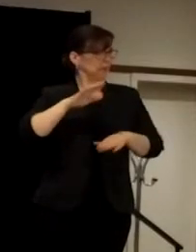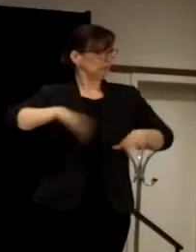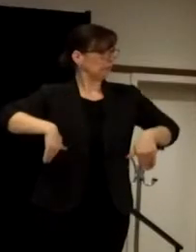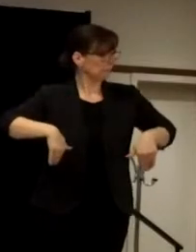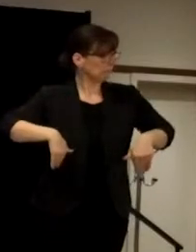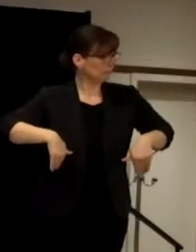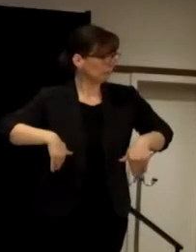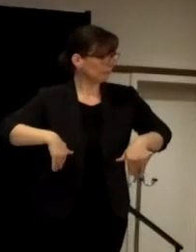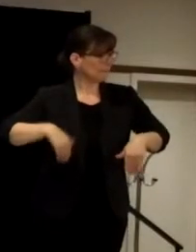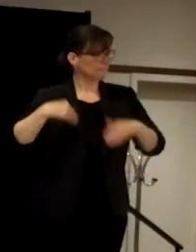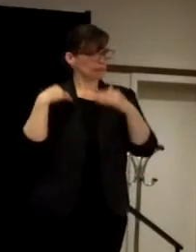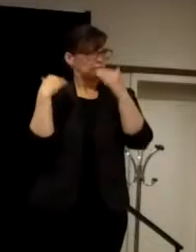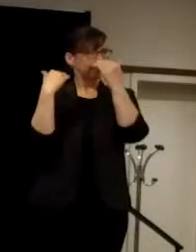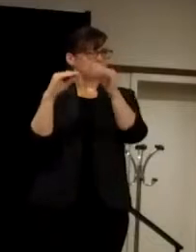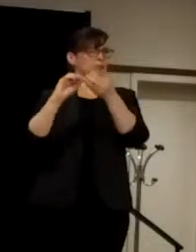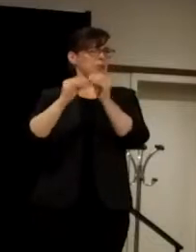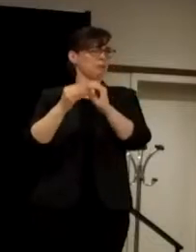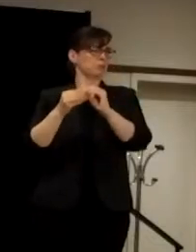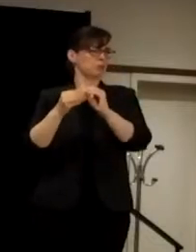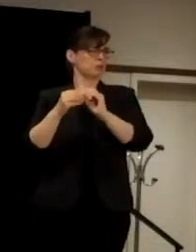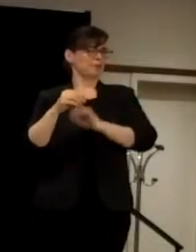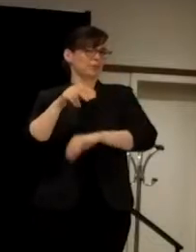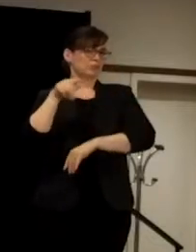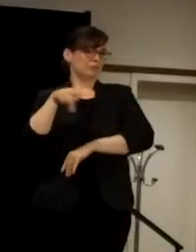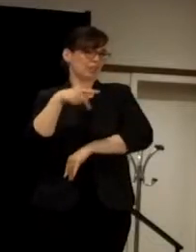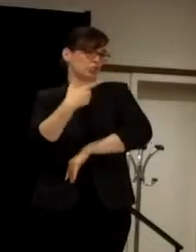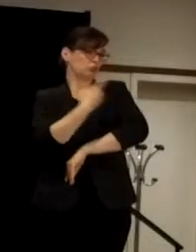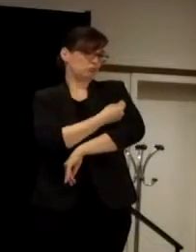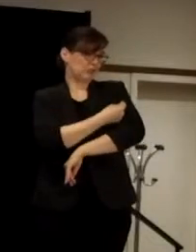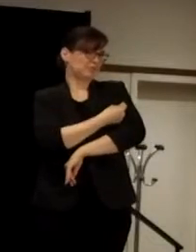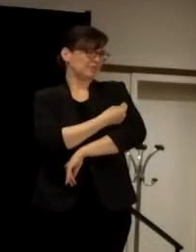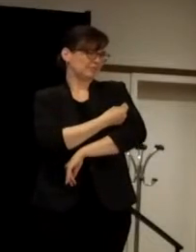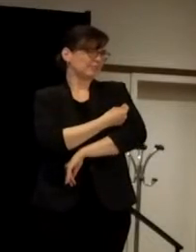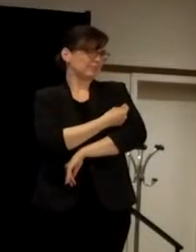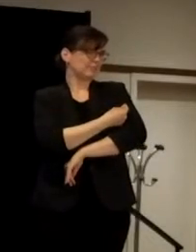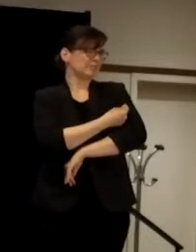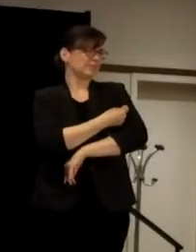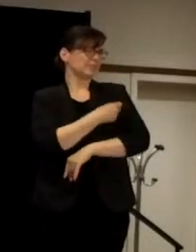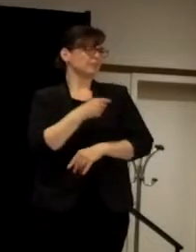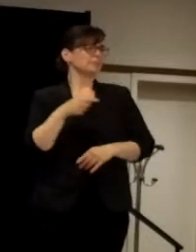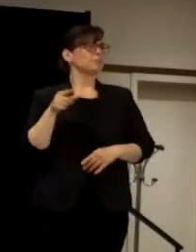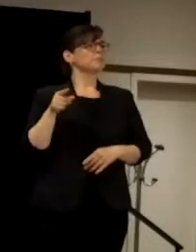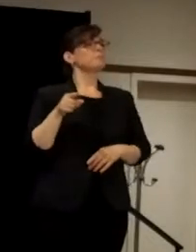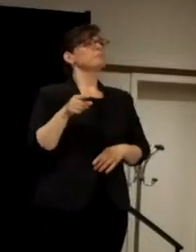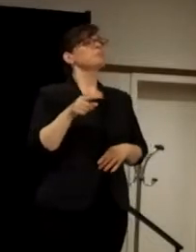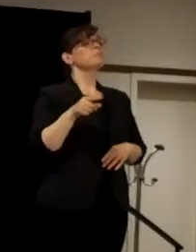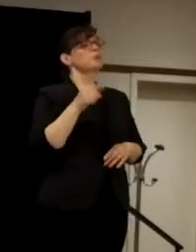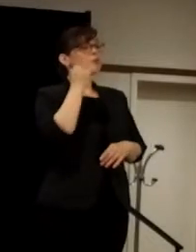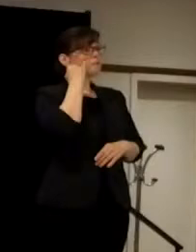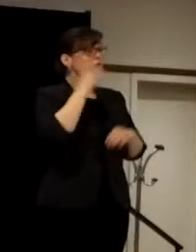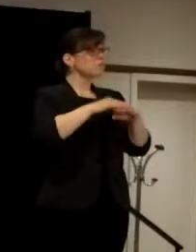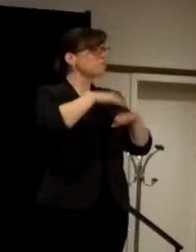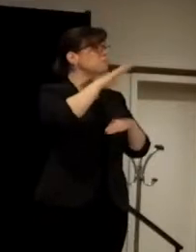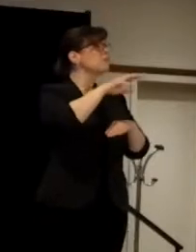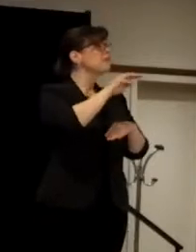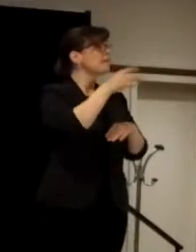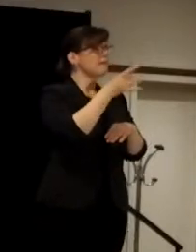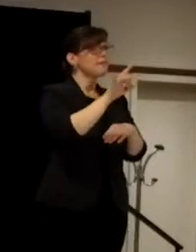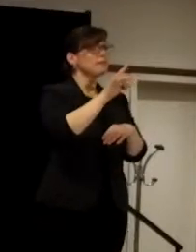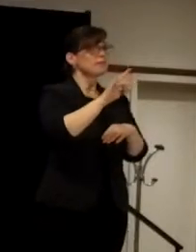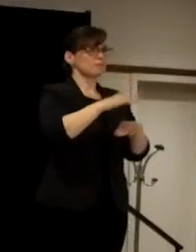Pfizer vaccine until we get more. So we're not going to, we have Moderna for anybody 18 and older, or Johnson & Johnson. So we're not going